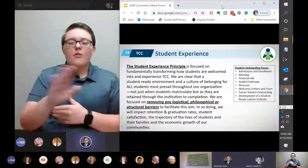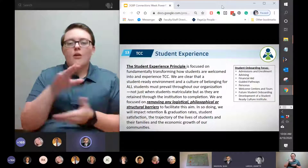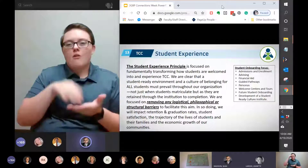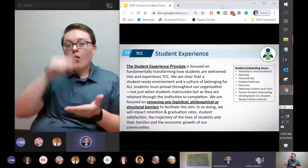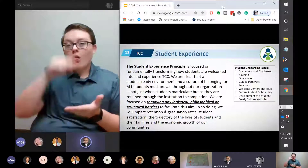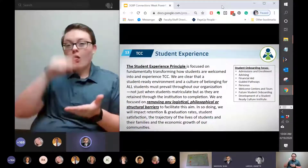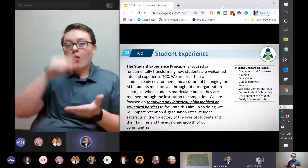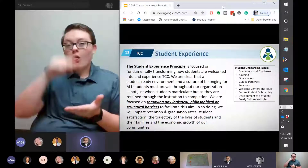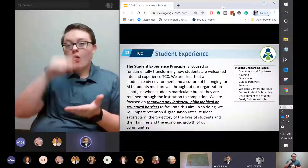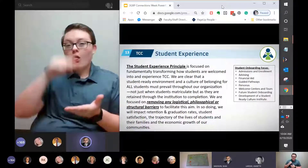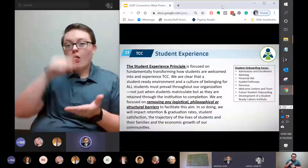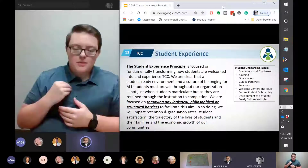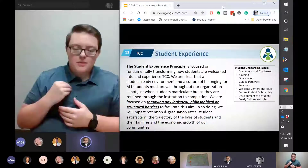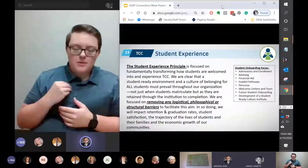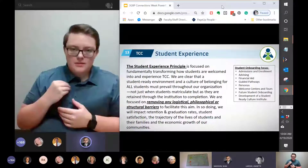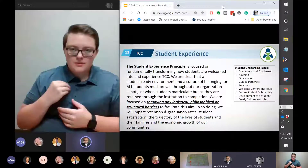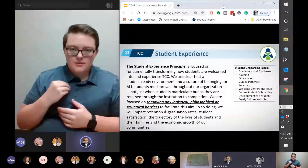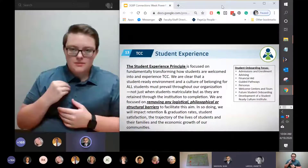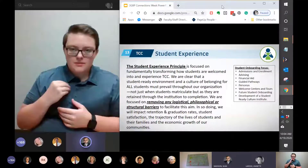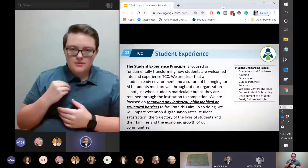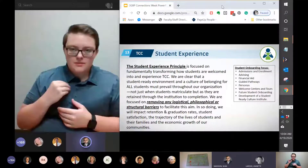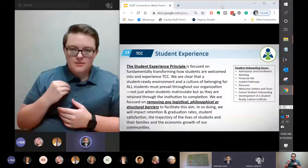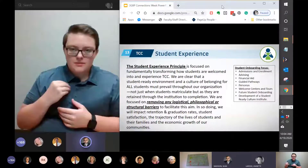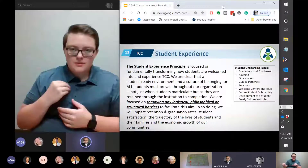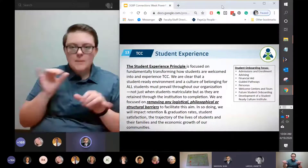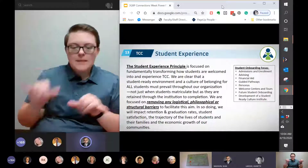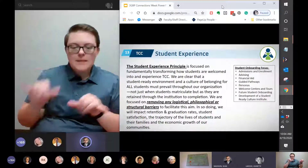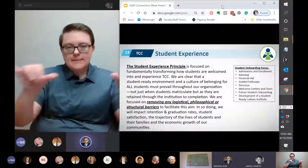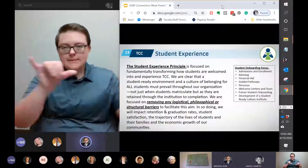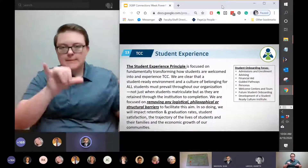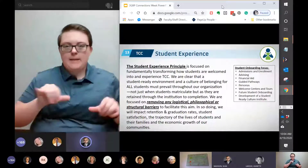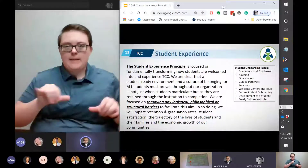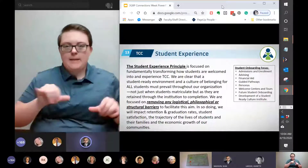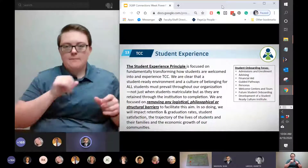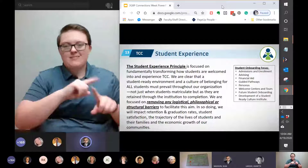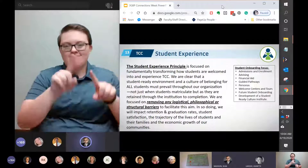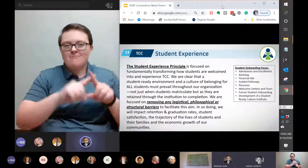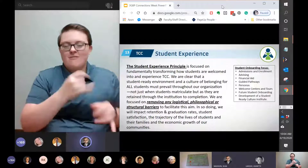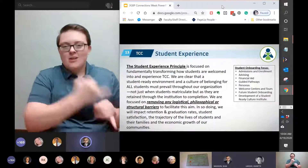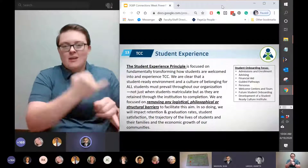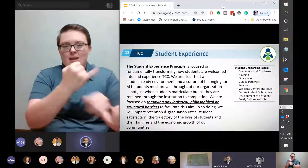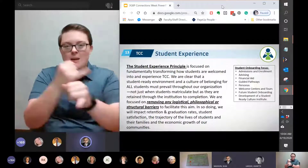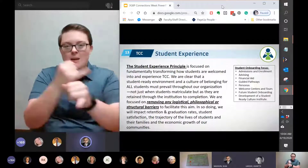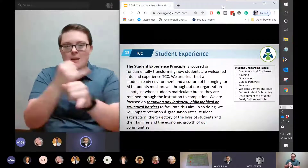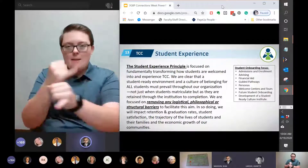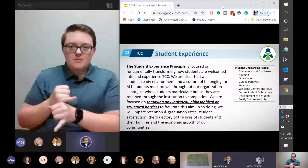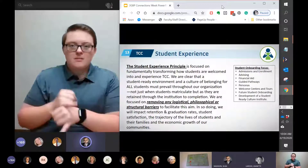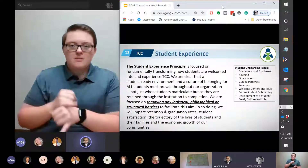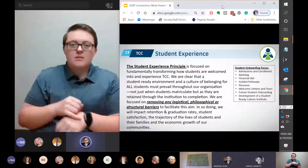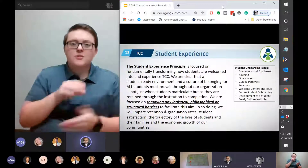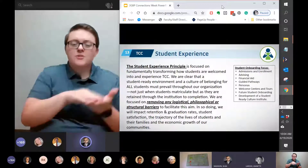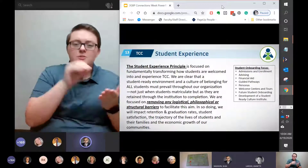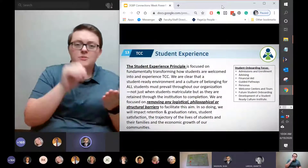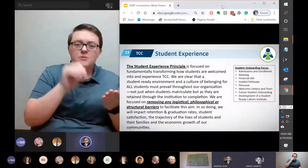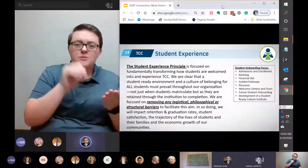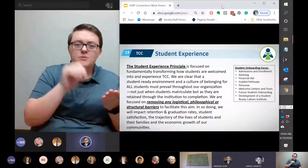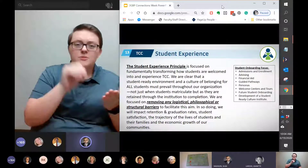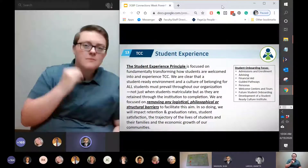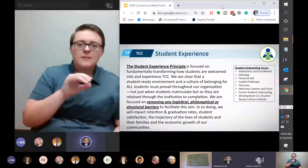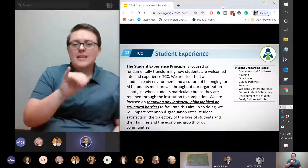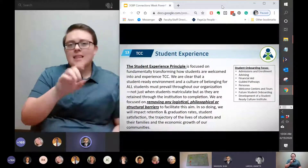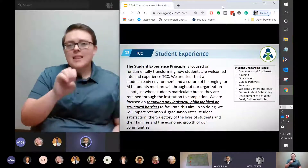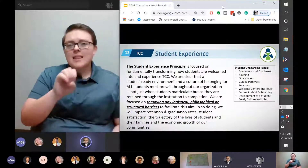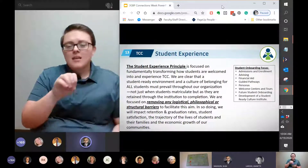consistent across our campuses. So the student experience, high schools, ILI, Learning Commons, we're